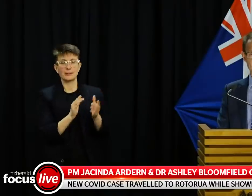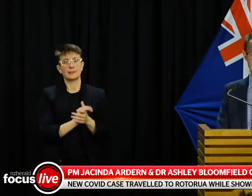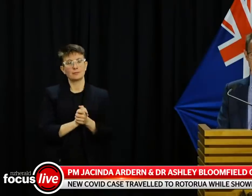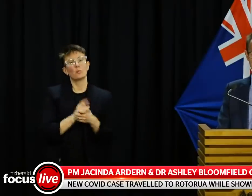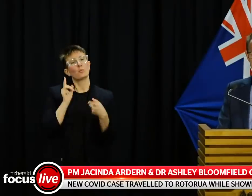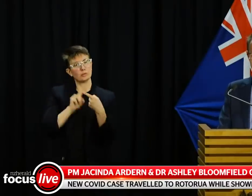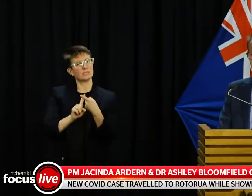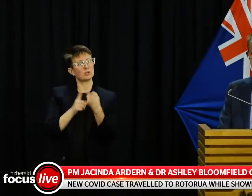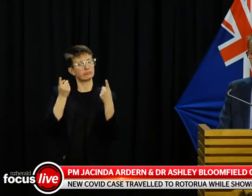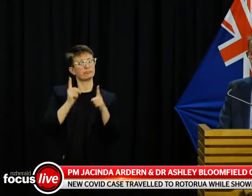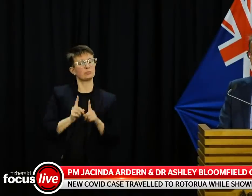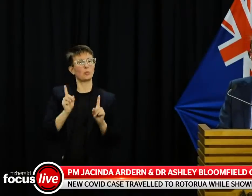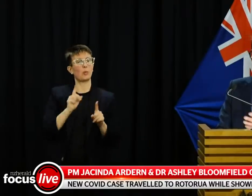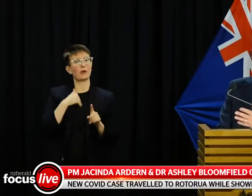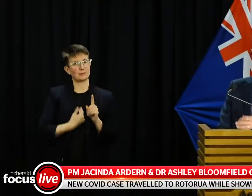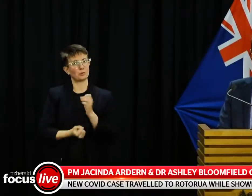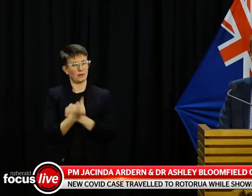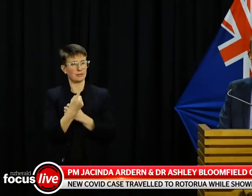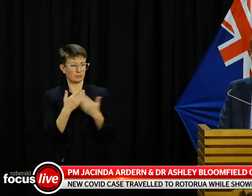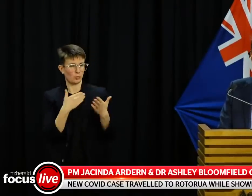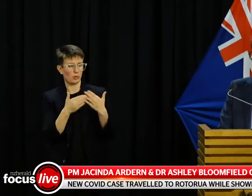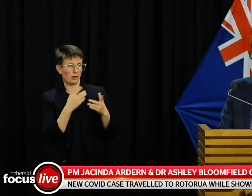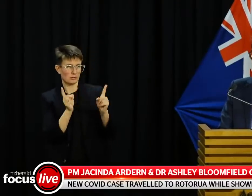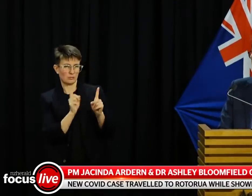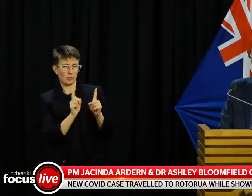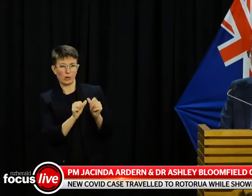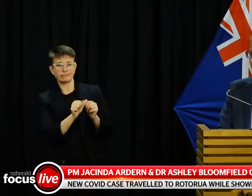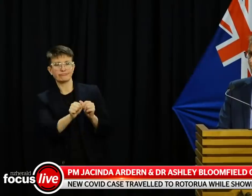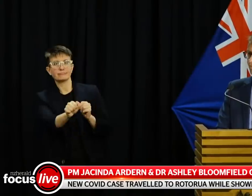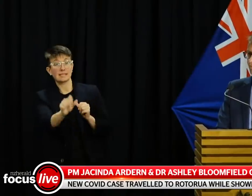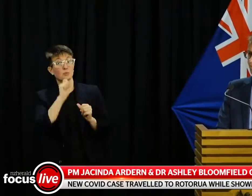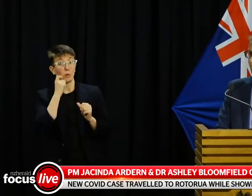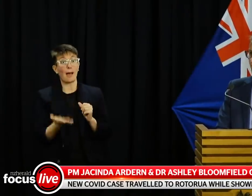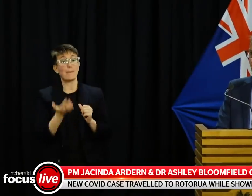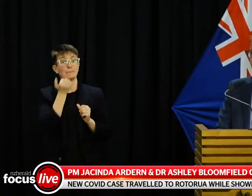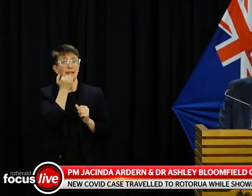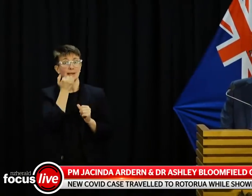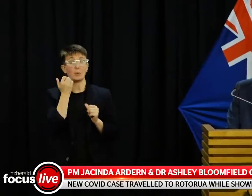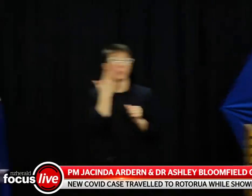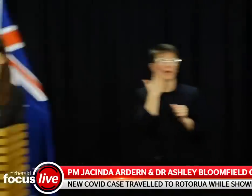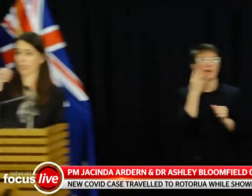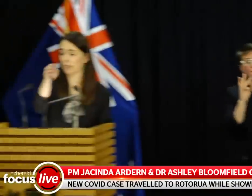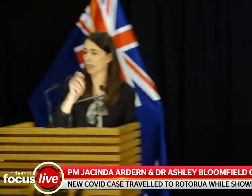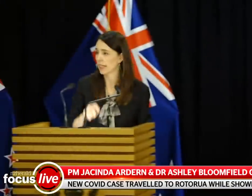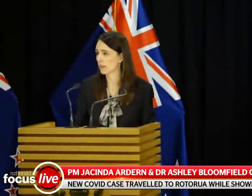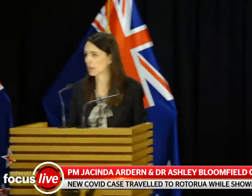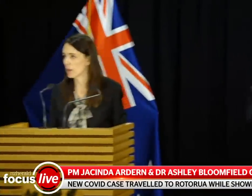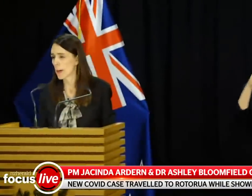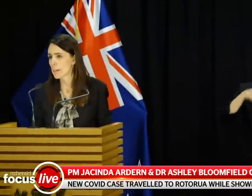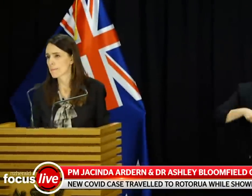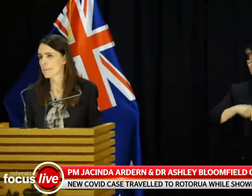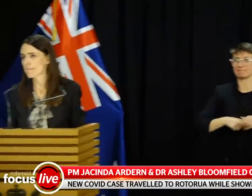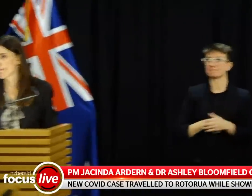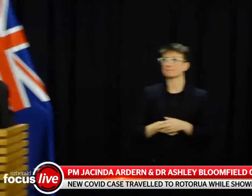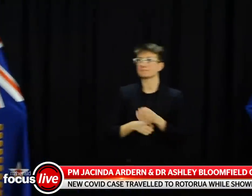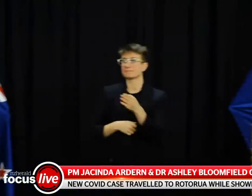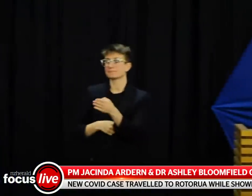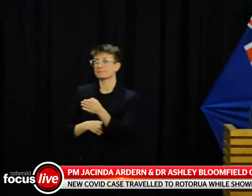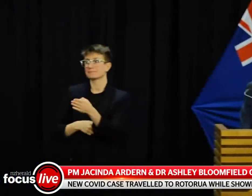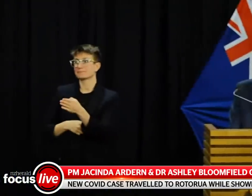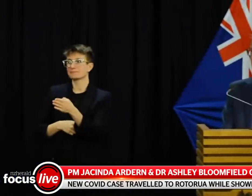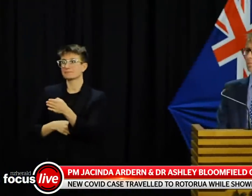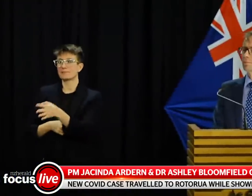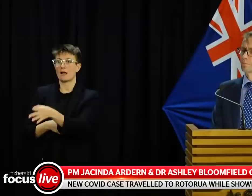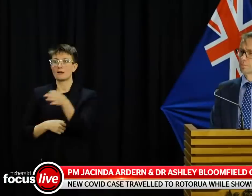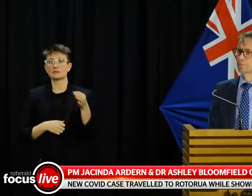giving advice as to whether that needs to happen, and we'll update later in the day. Yeah, we'll give you another update 4 o'clock on that. Dr. Bloomfield, after so